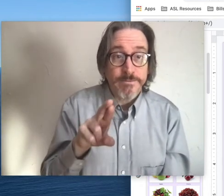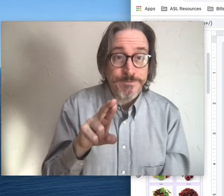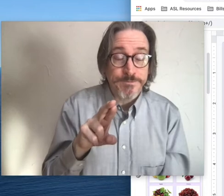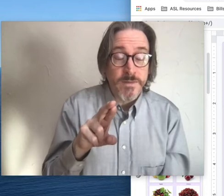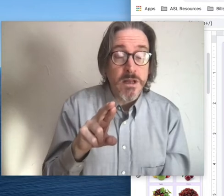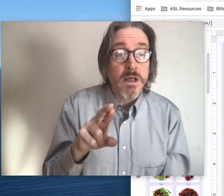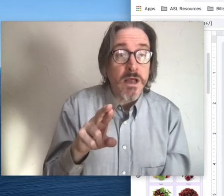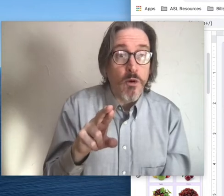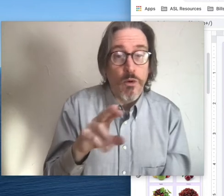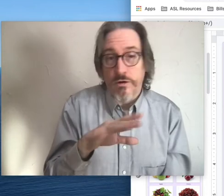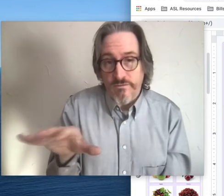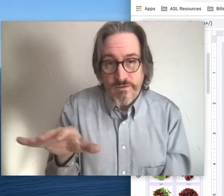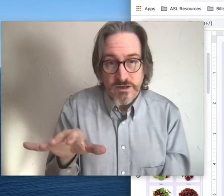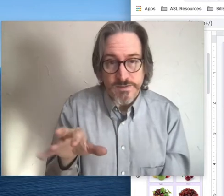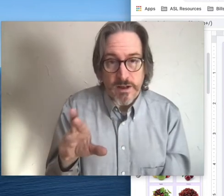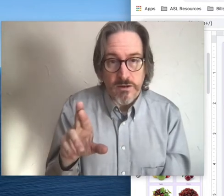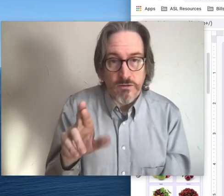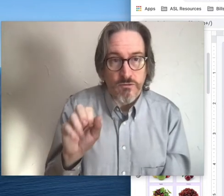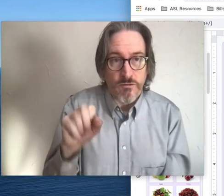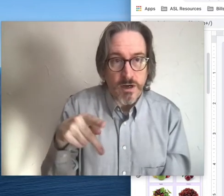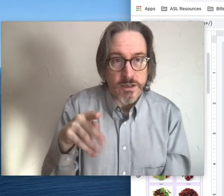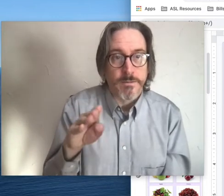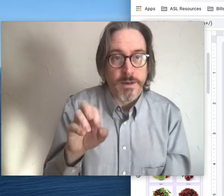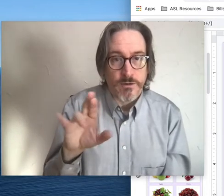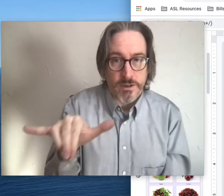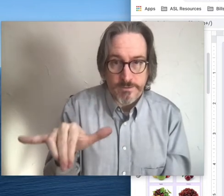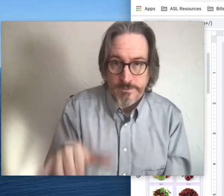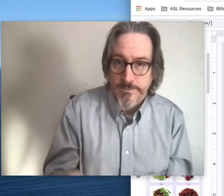Raspberry or fingerspell.